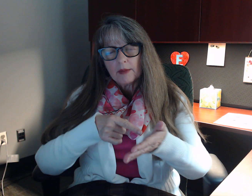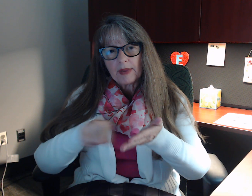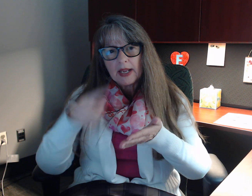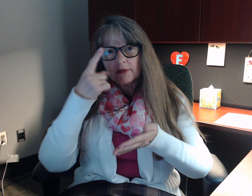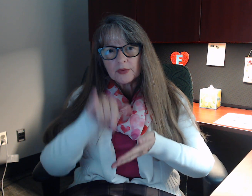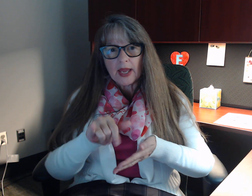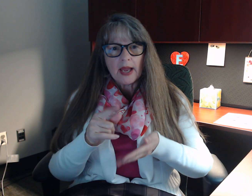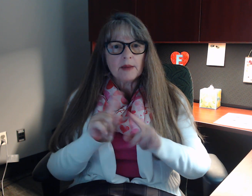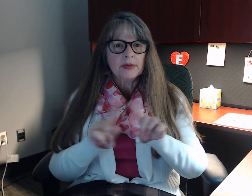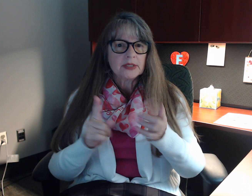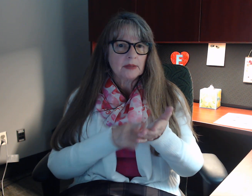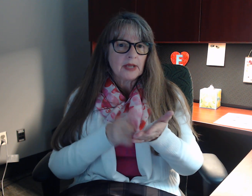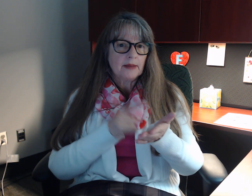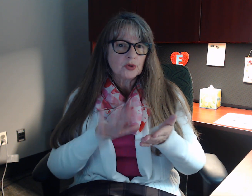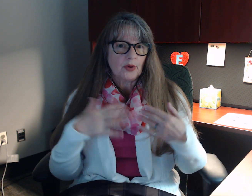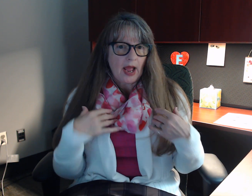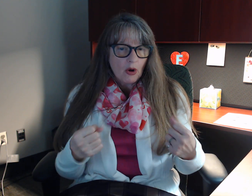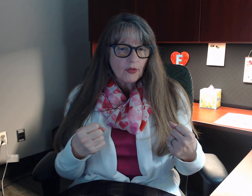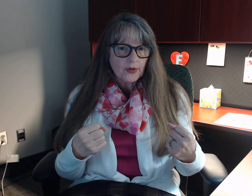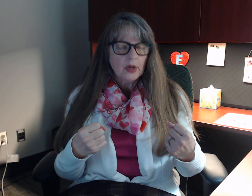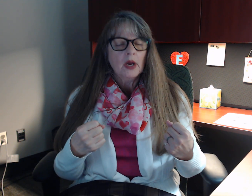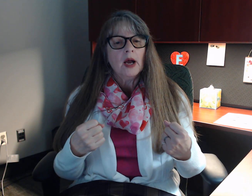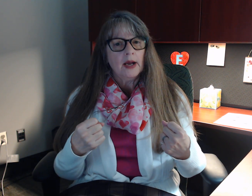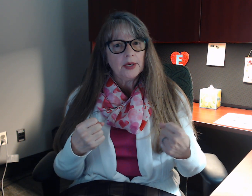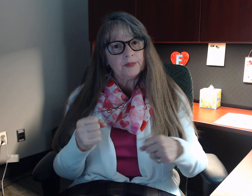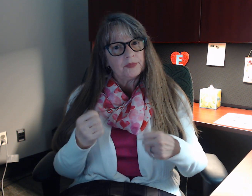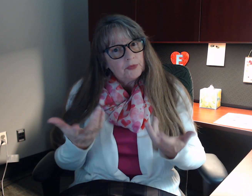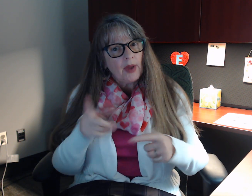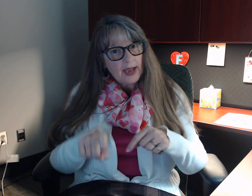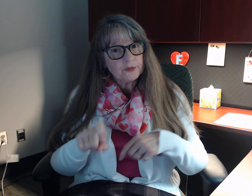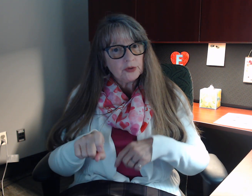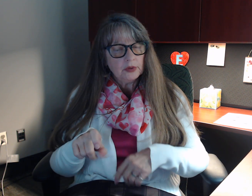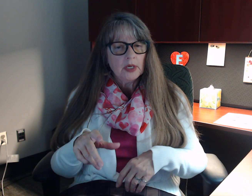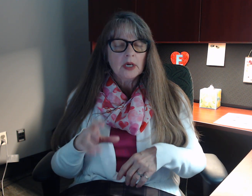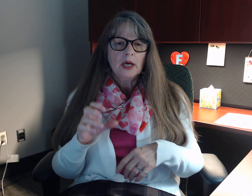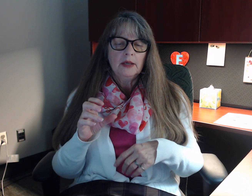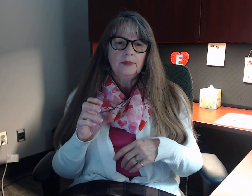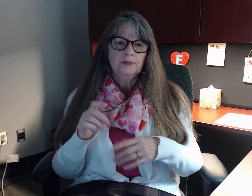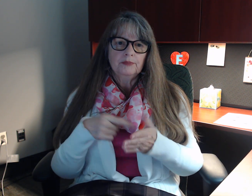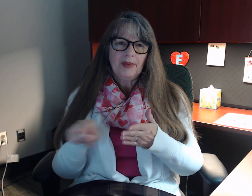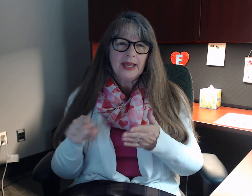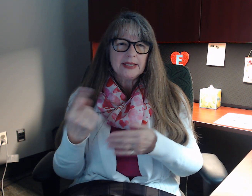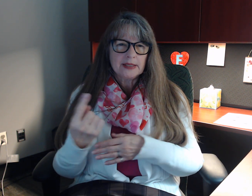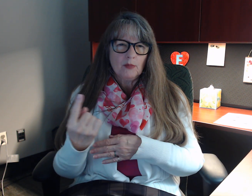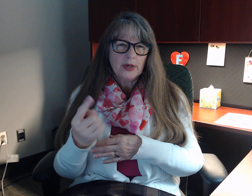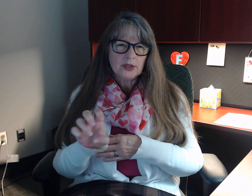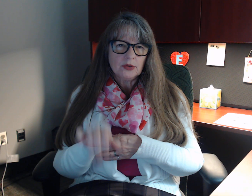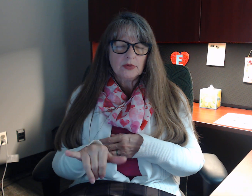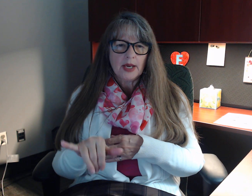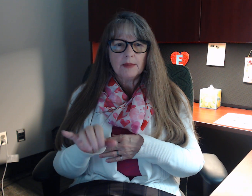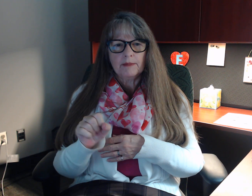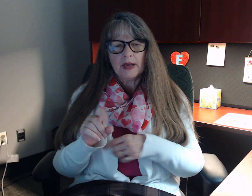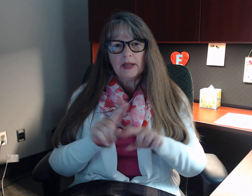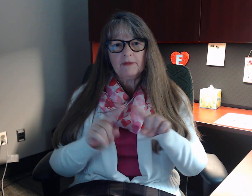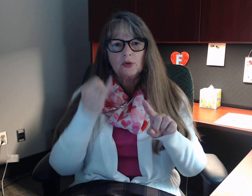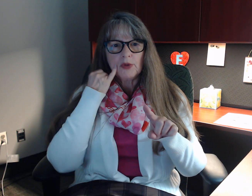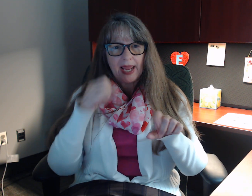paying for that. But sometimes your health, you have to pay someone to do that. But if you